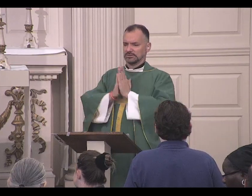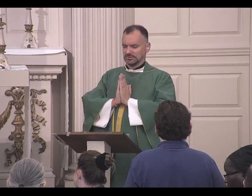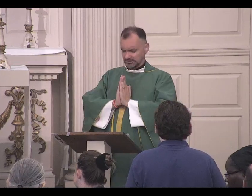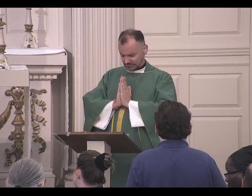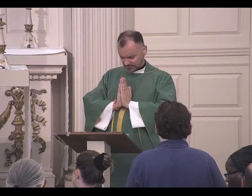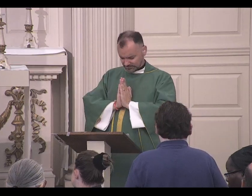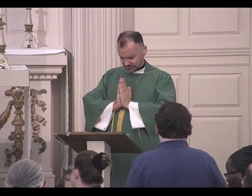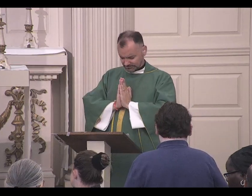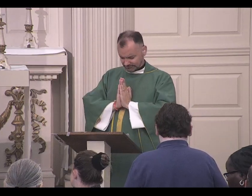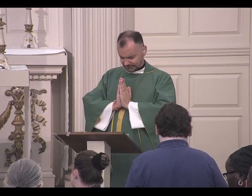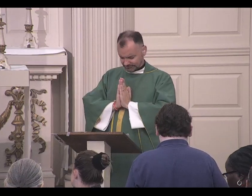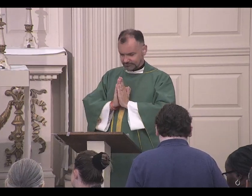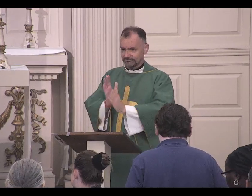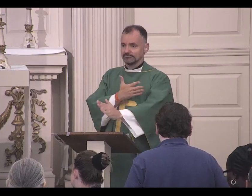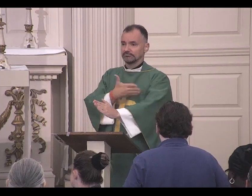Amen. Amen.